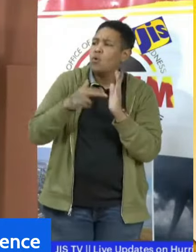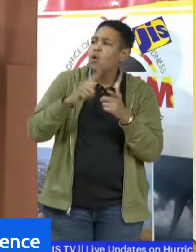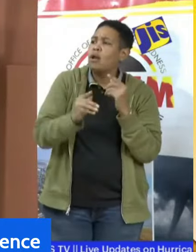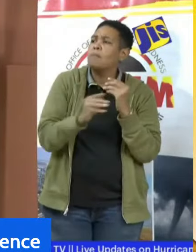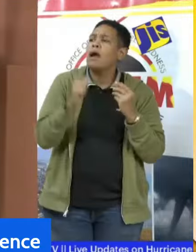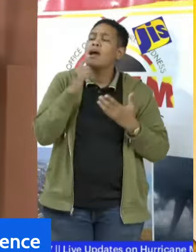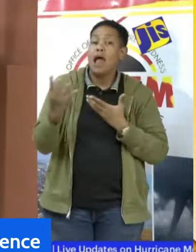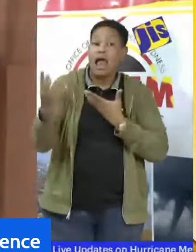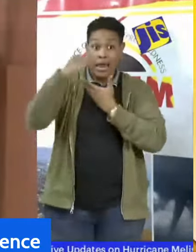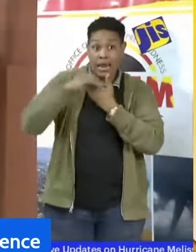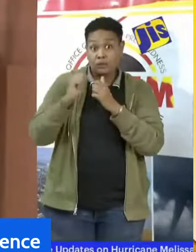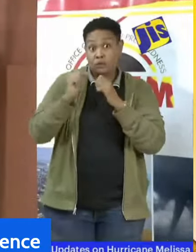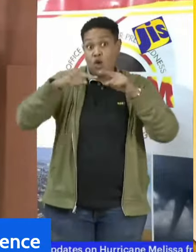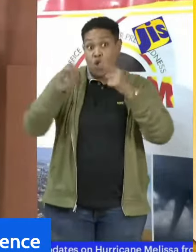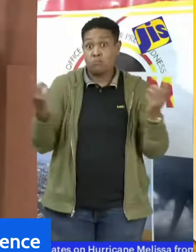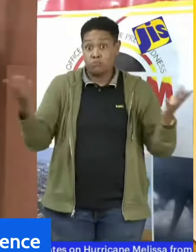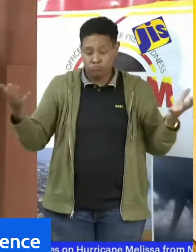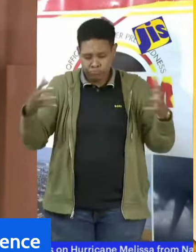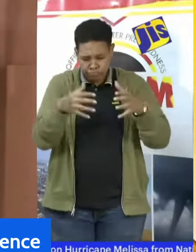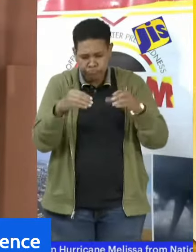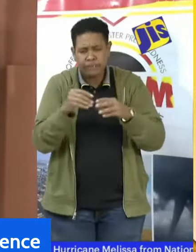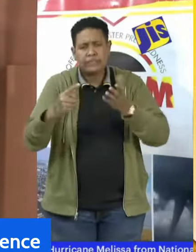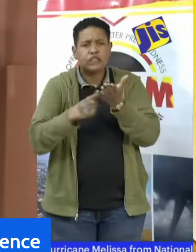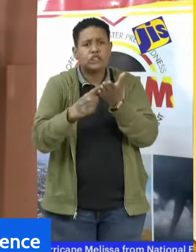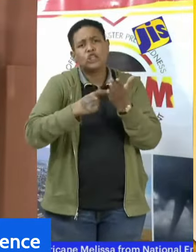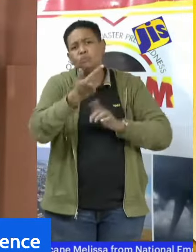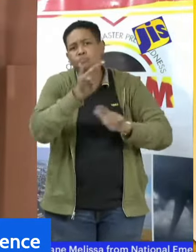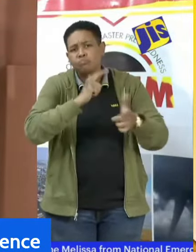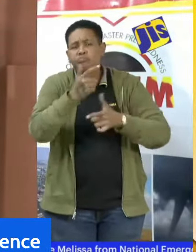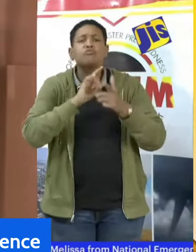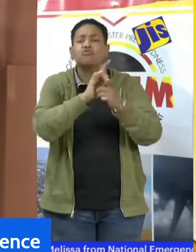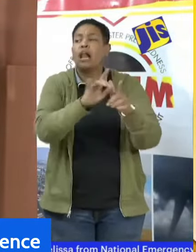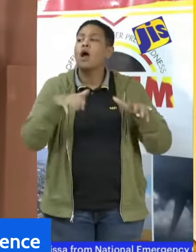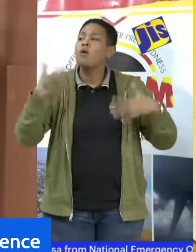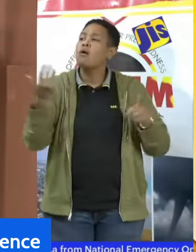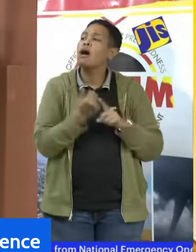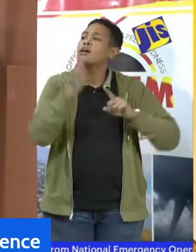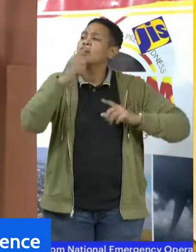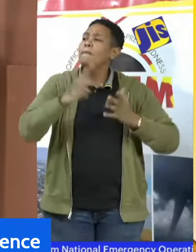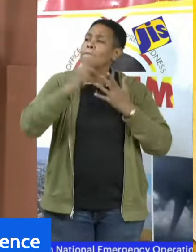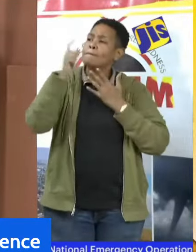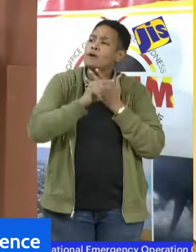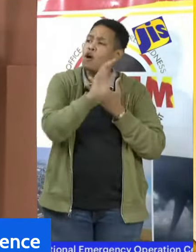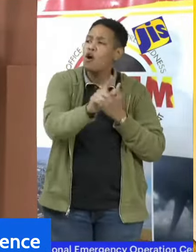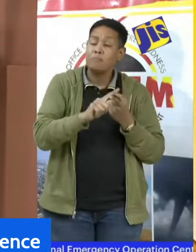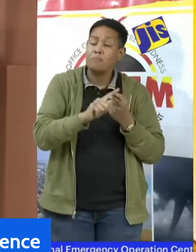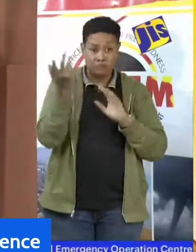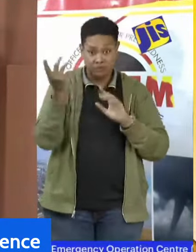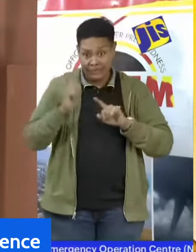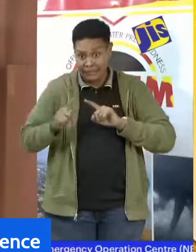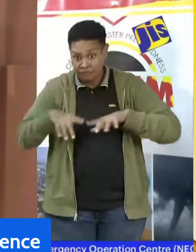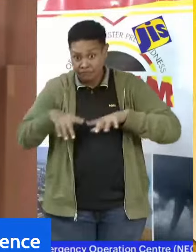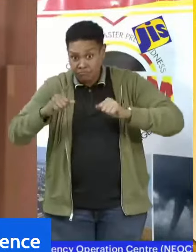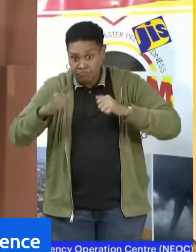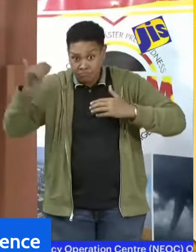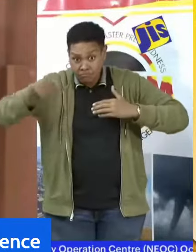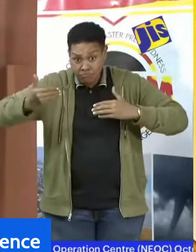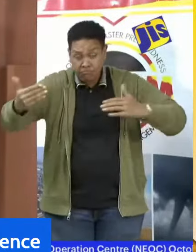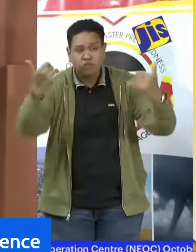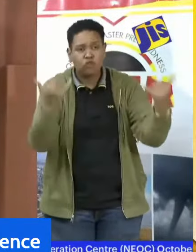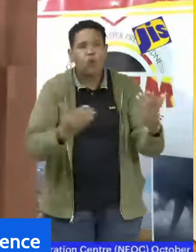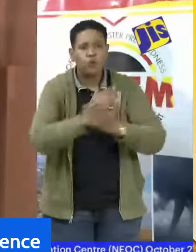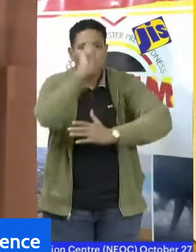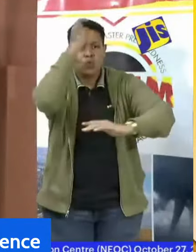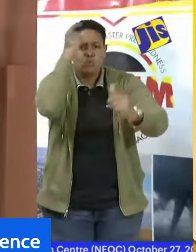have engaged the opposition in discussions around the programs that is being undertaken by